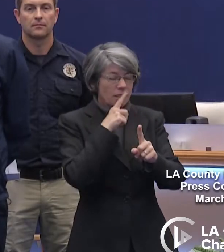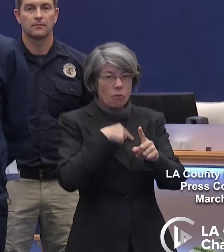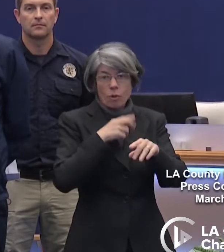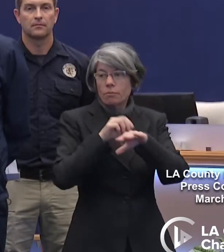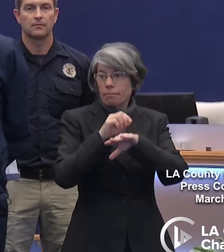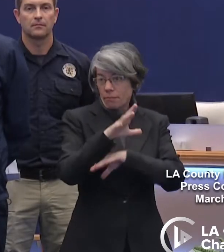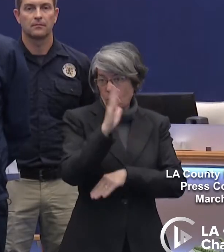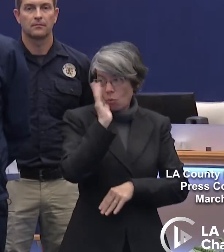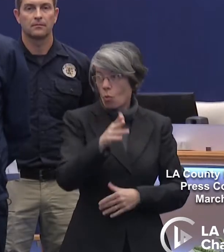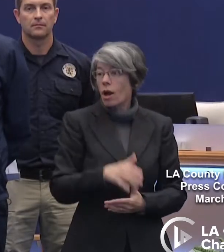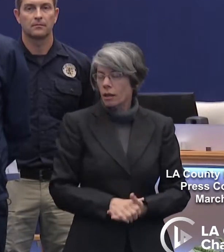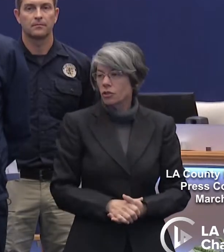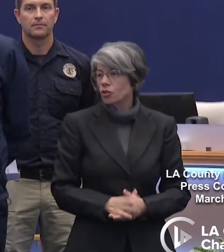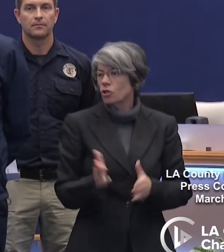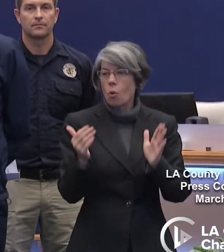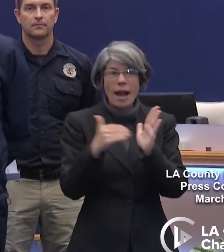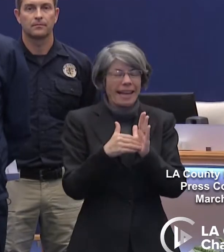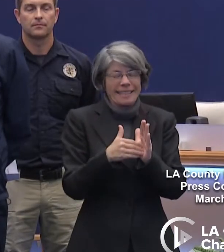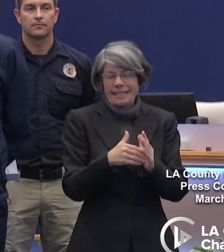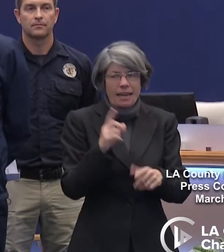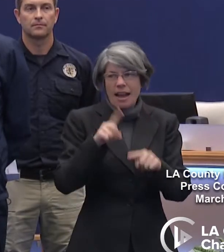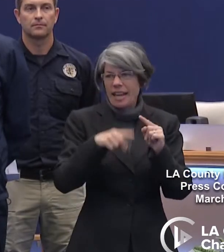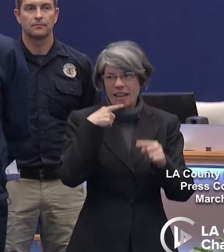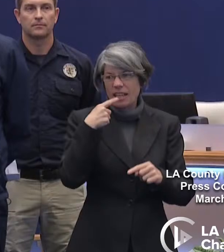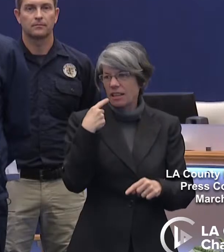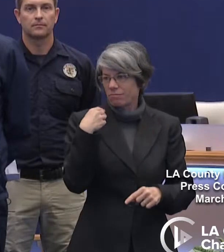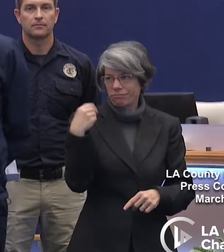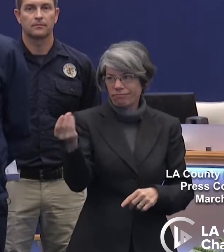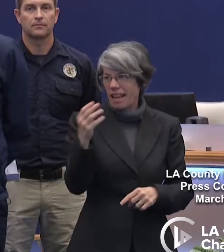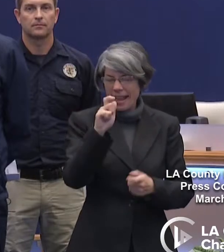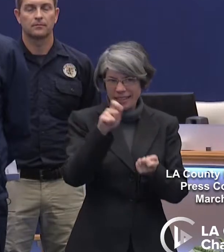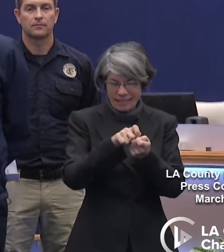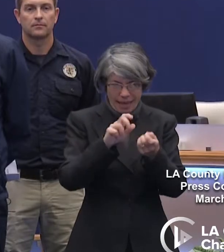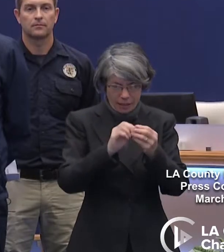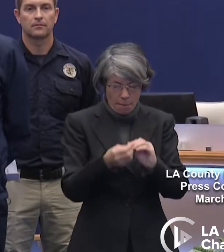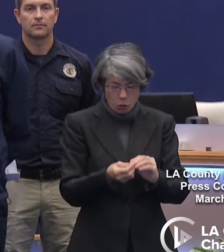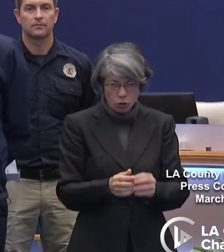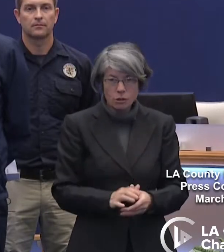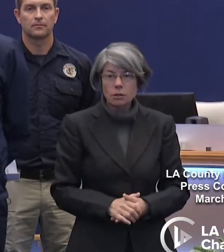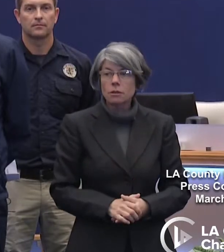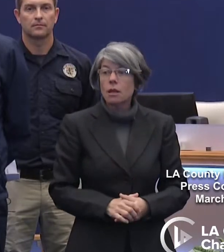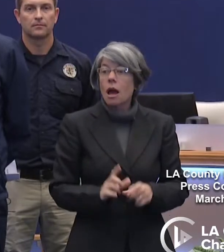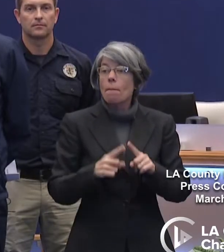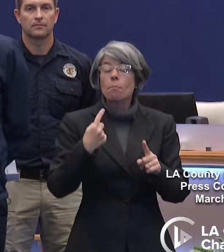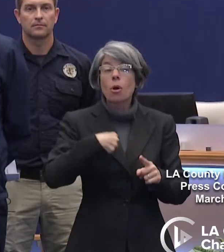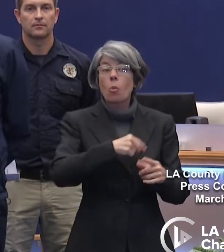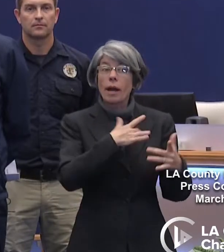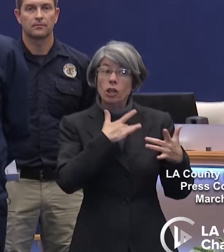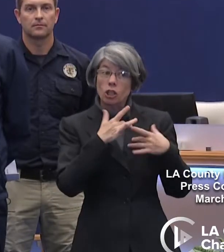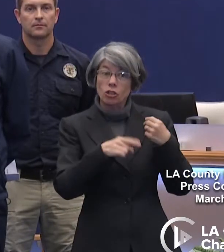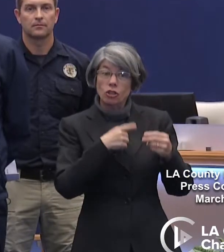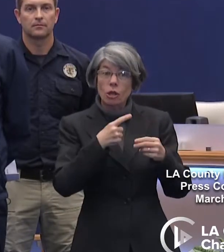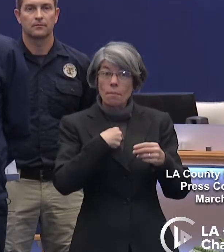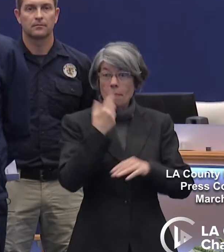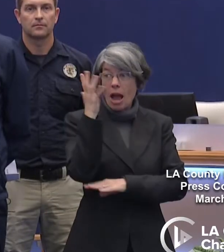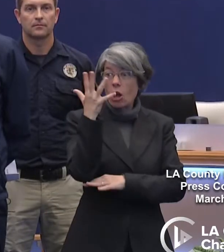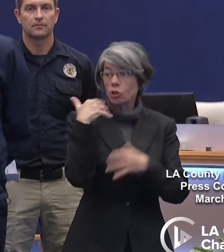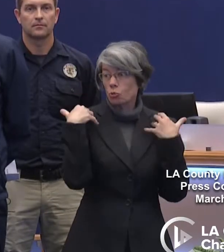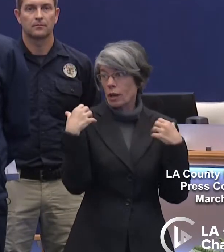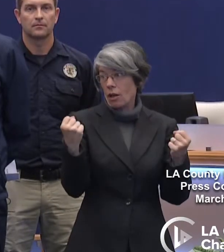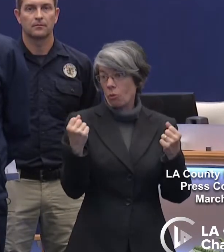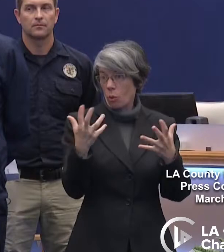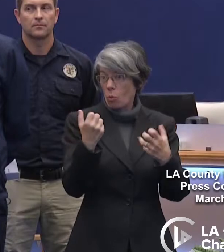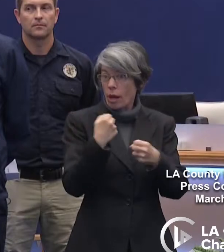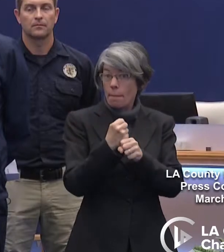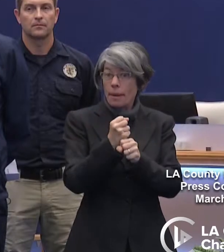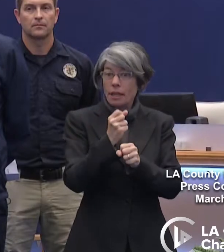impacted. So again, I can't give you an exact number, but we are concerned about tree health, and we want to make